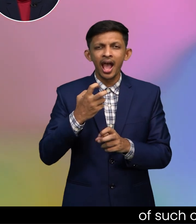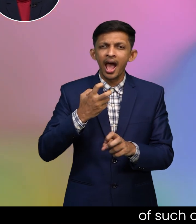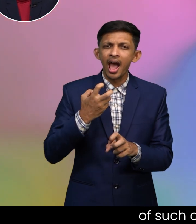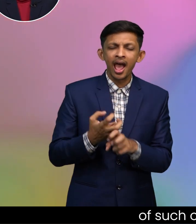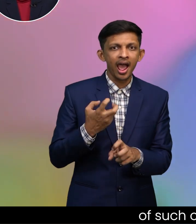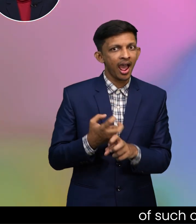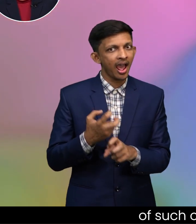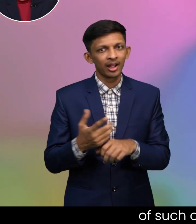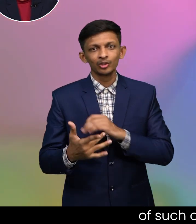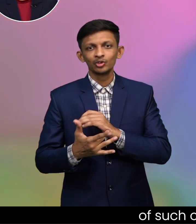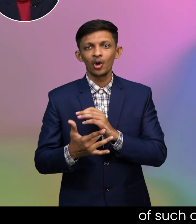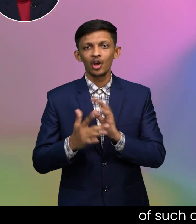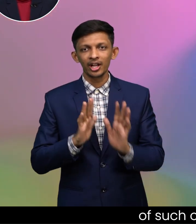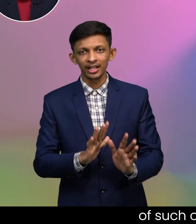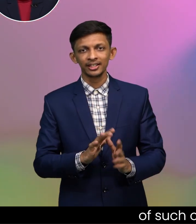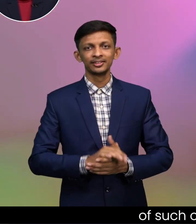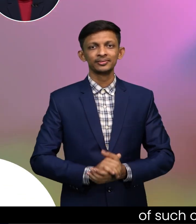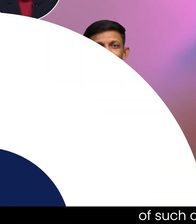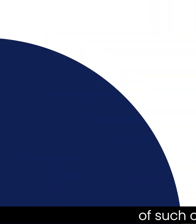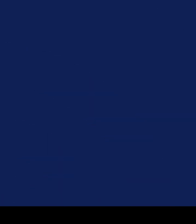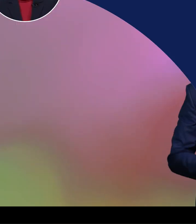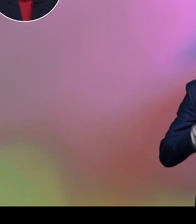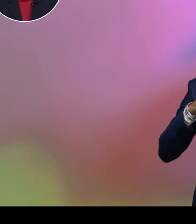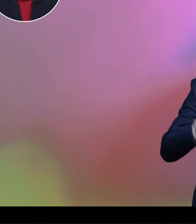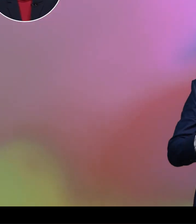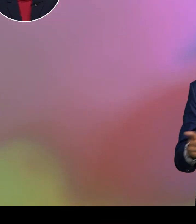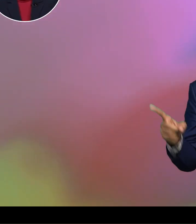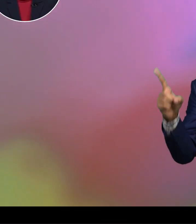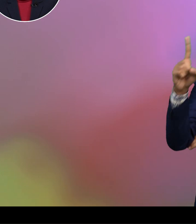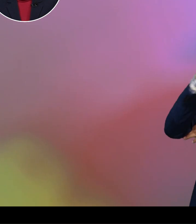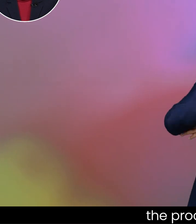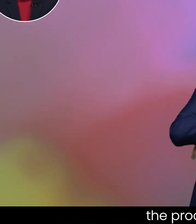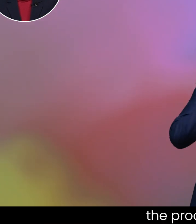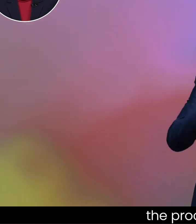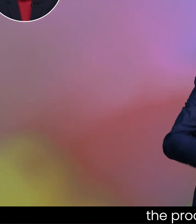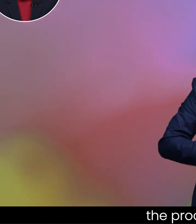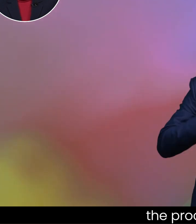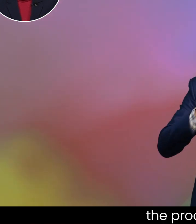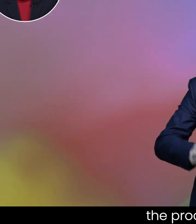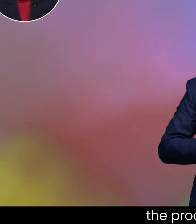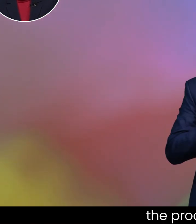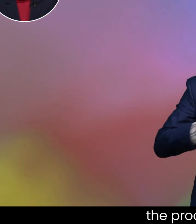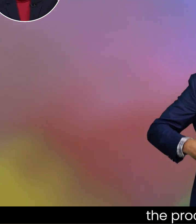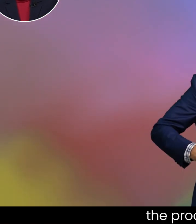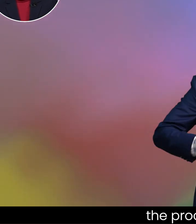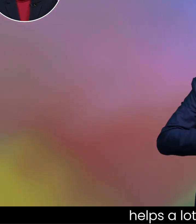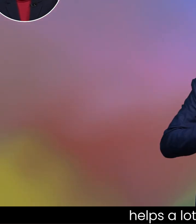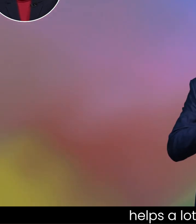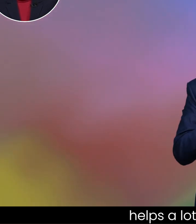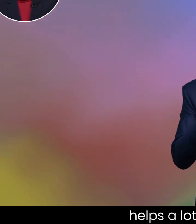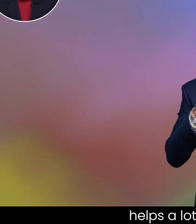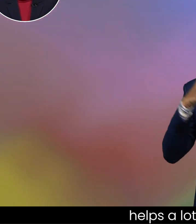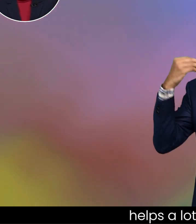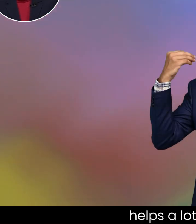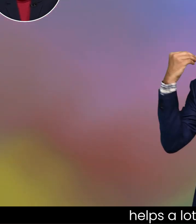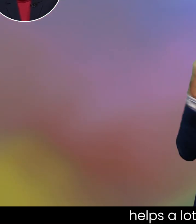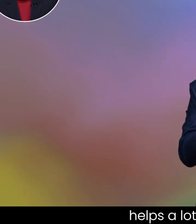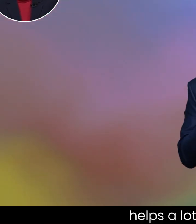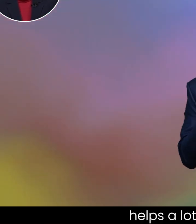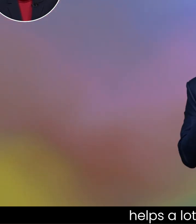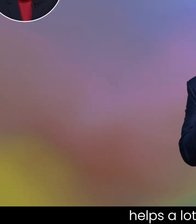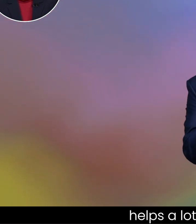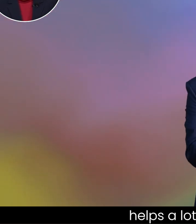The kidney that is received by a recipient must be a good match to his body, minimizing